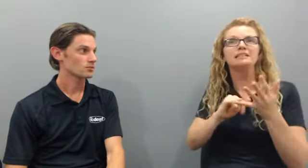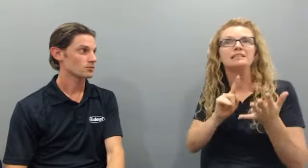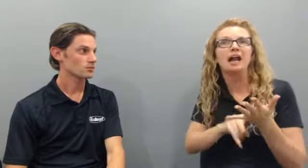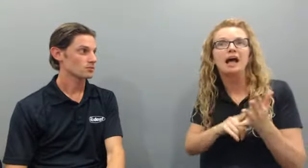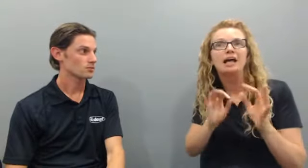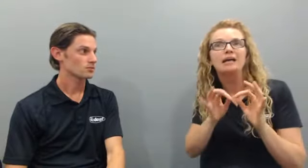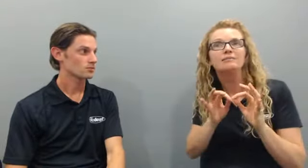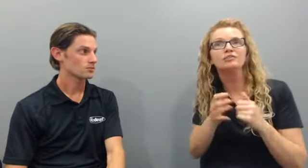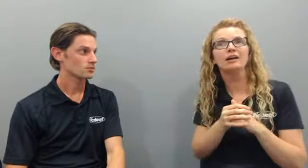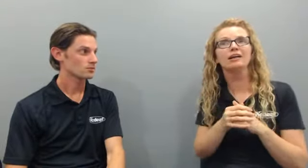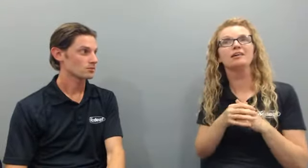or a BSL interpreter,